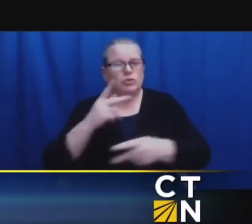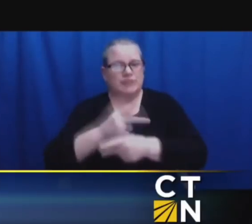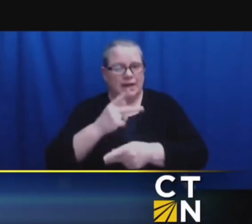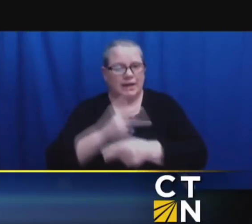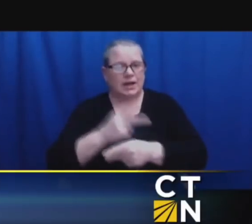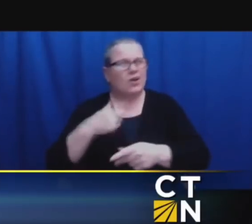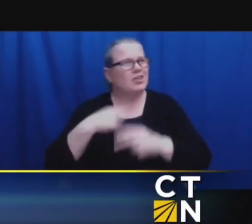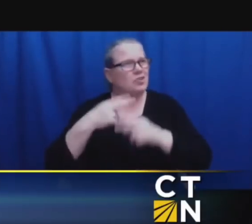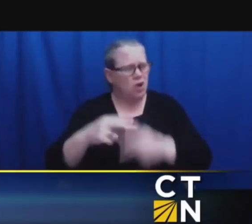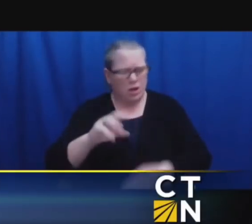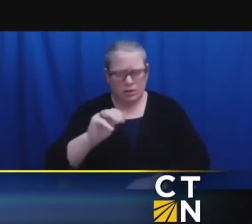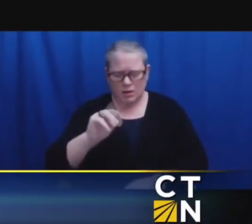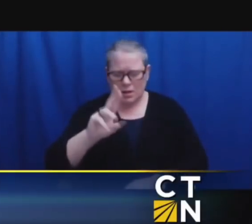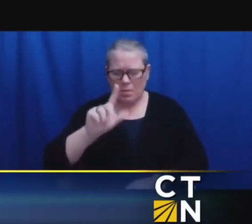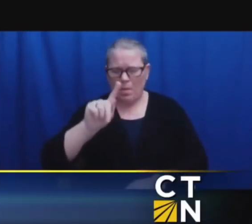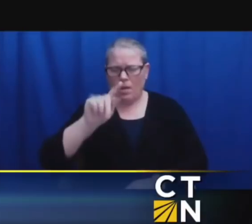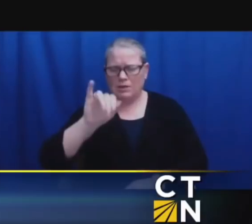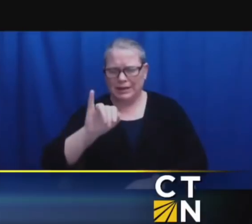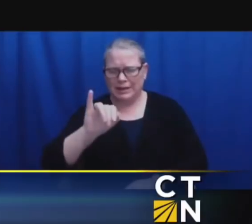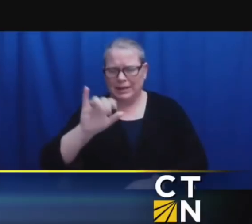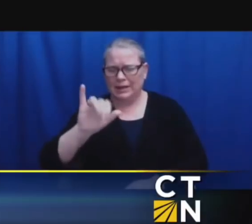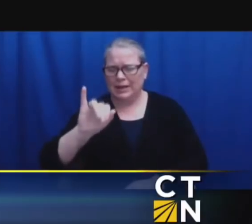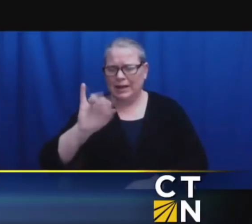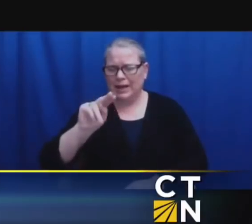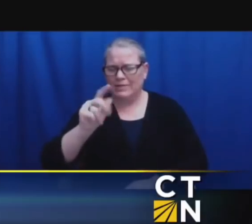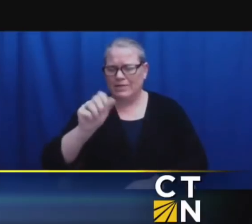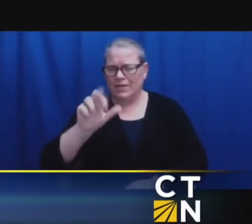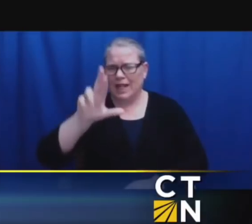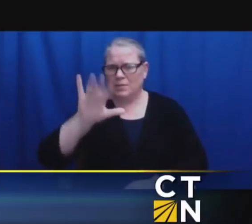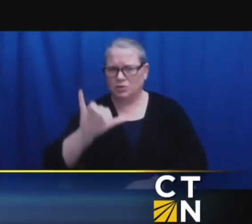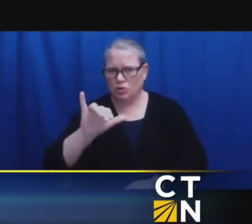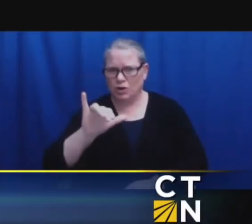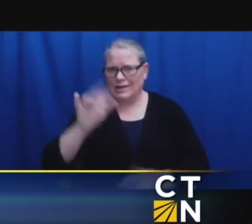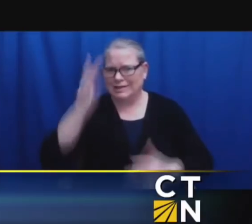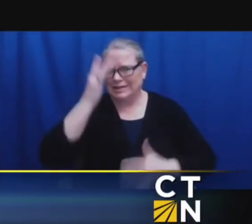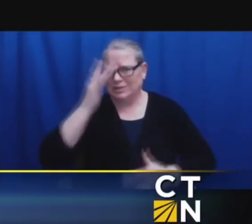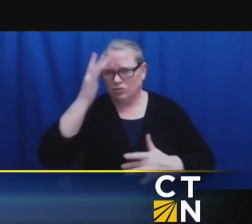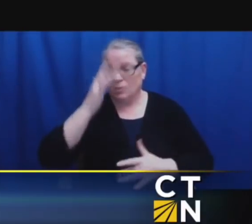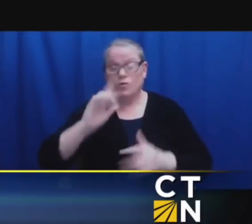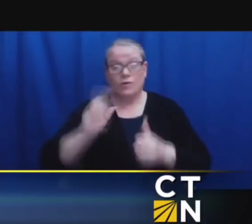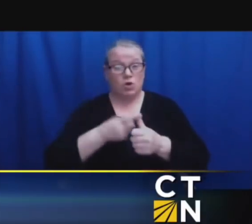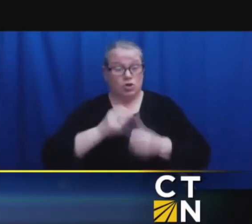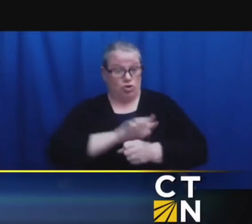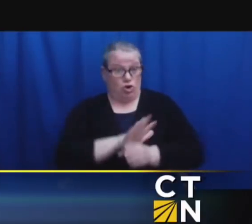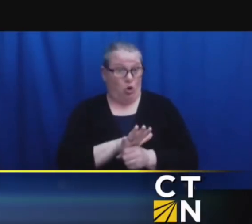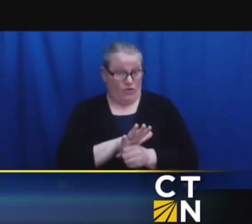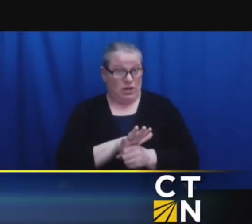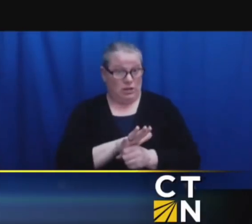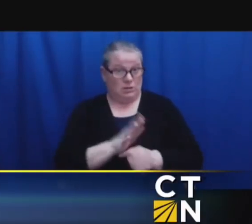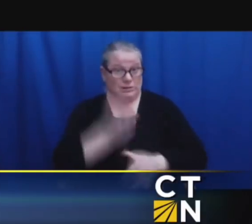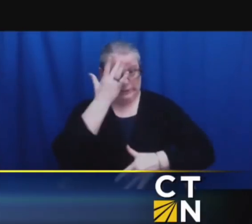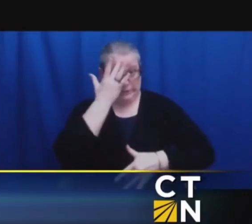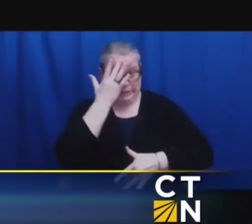multiple inflammatory syndrome after COVID. It tends to be a post-COVID